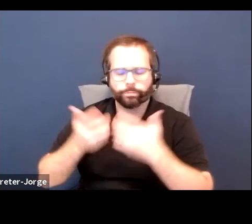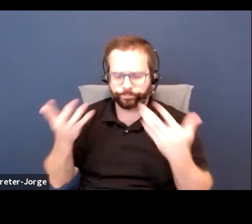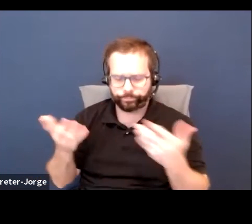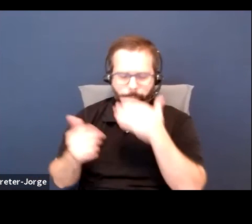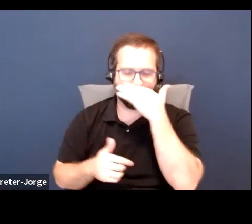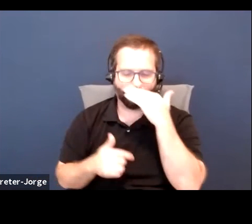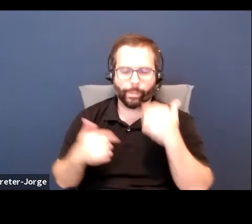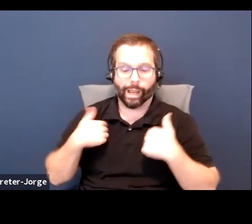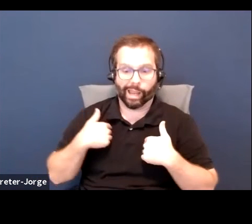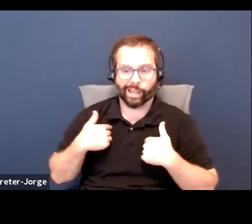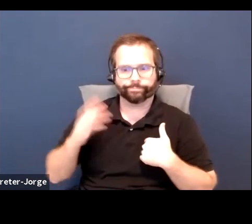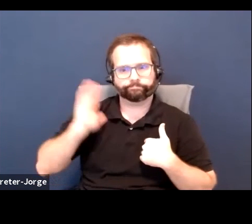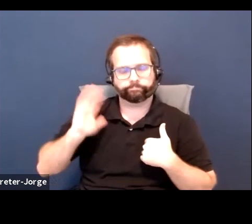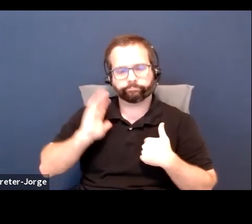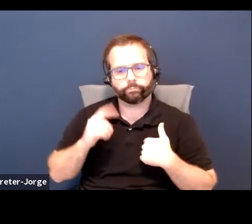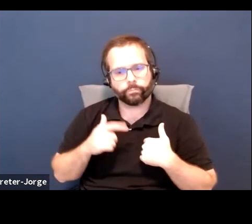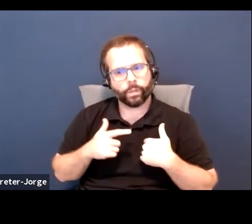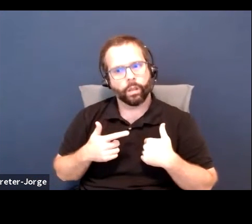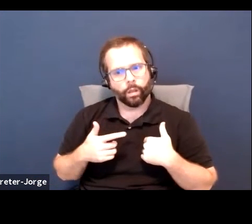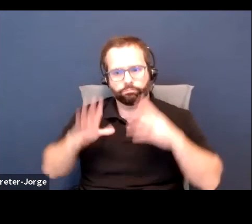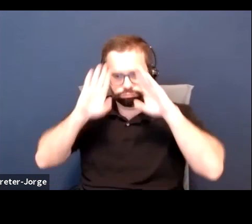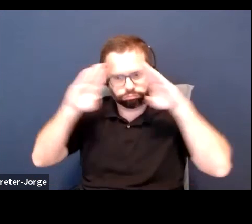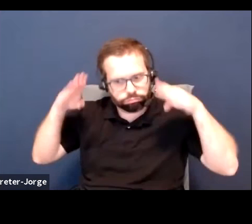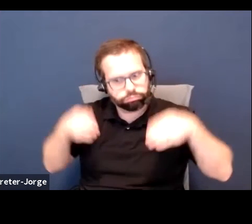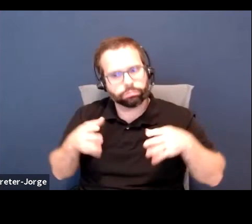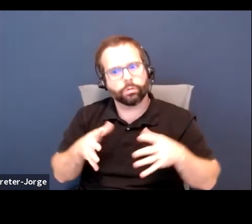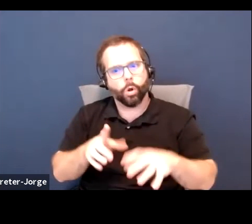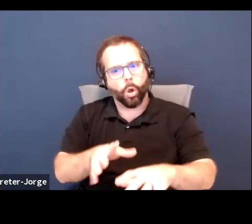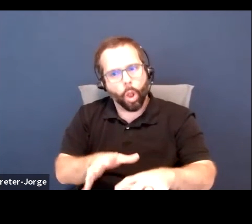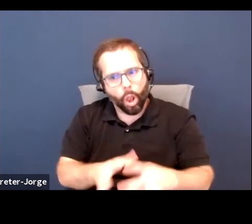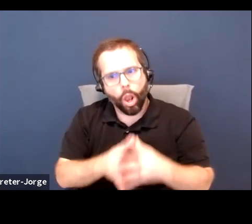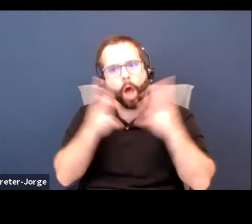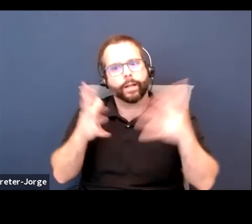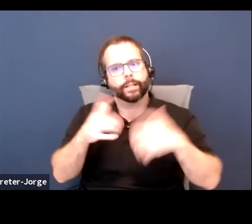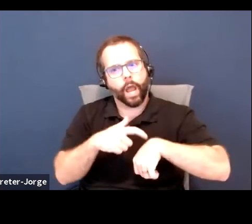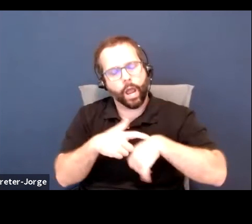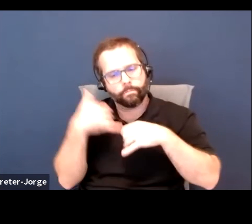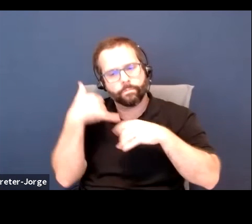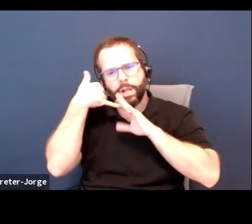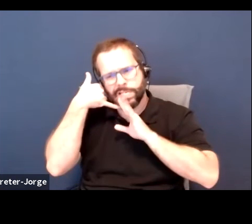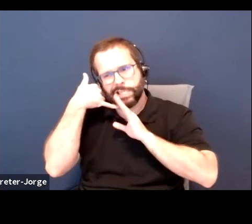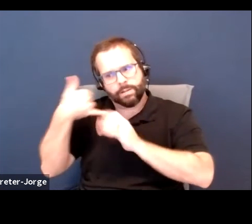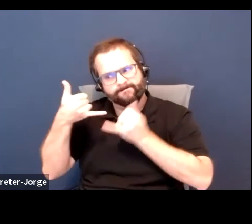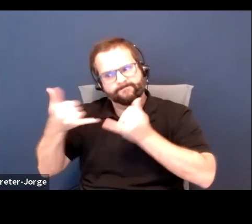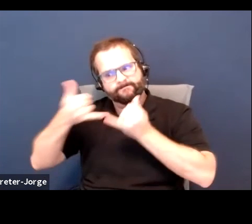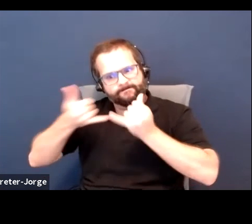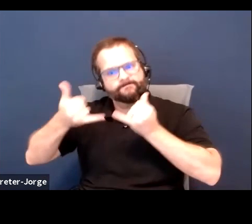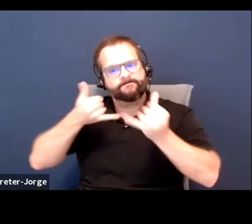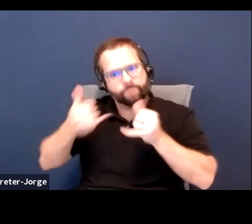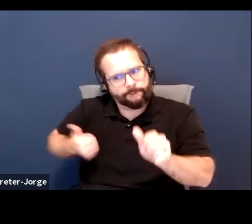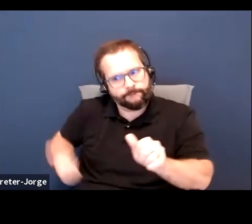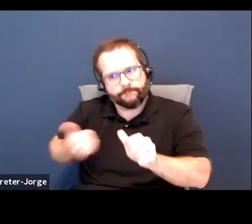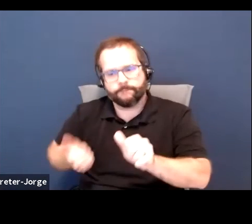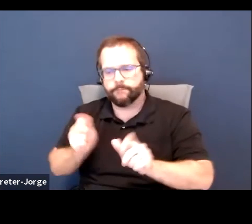I spent a whole lot of time just getting on the phone and tracking people down. And